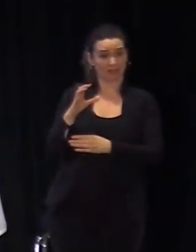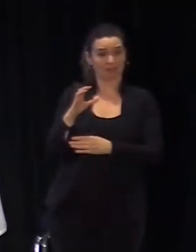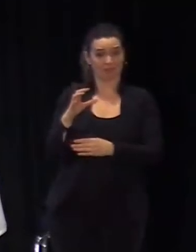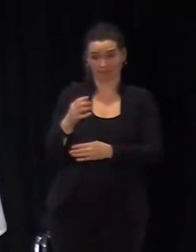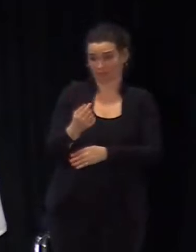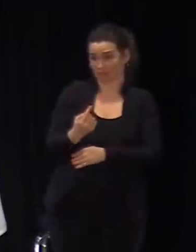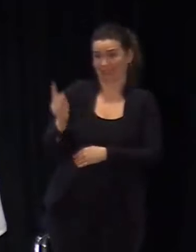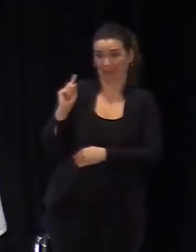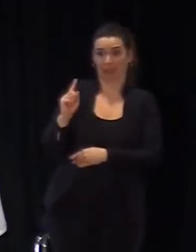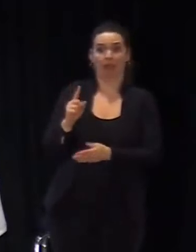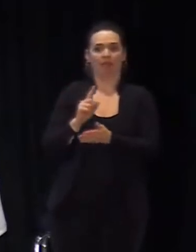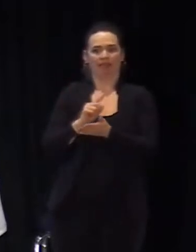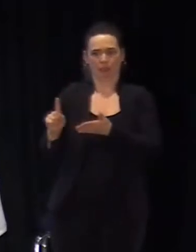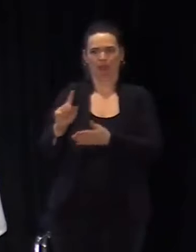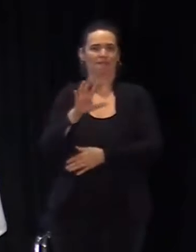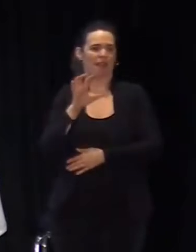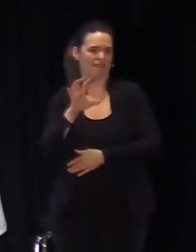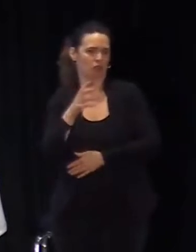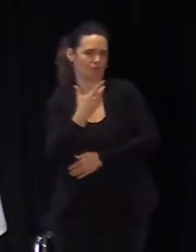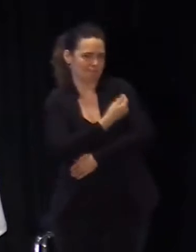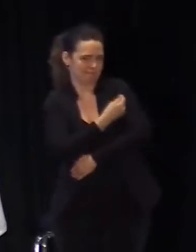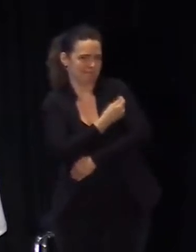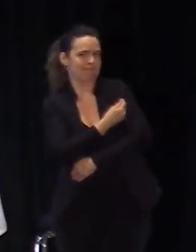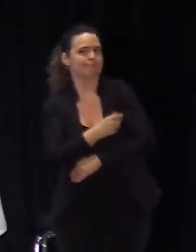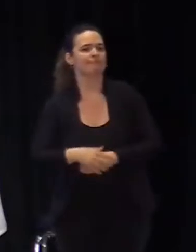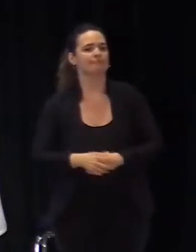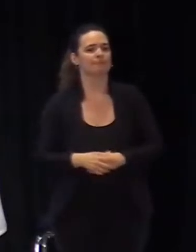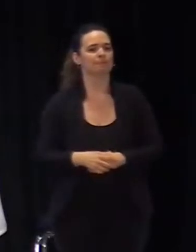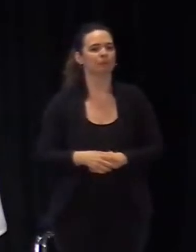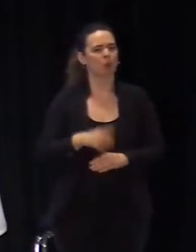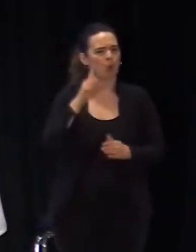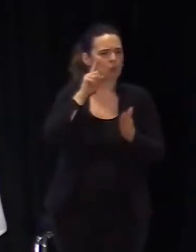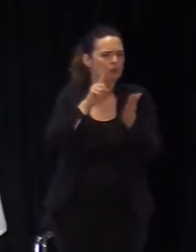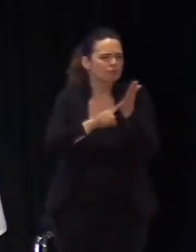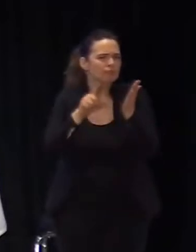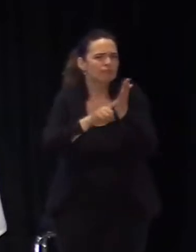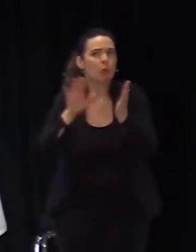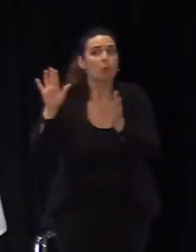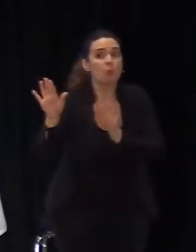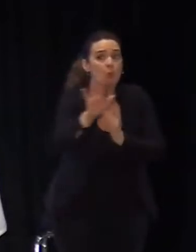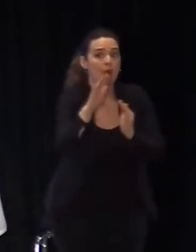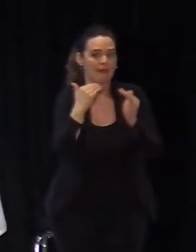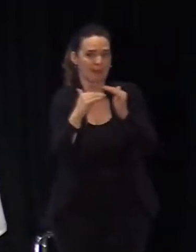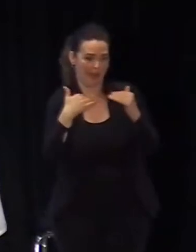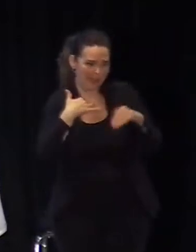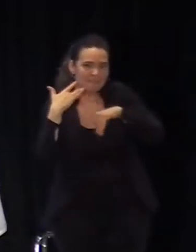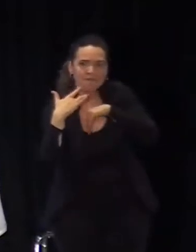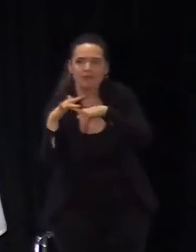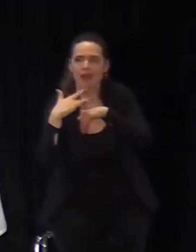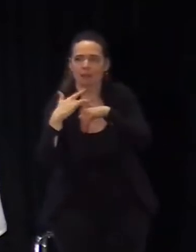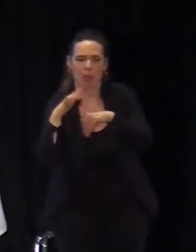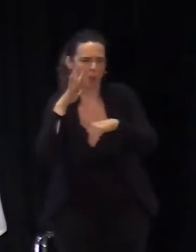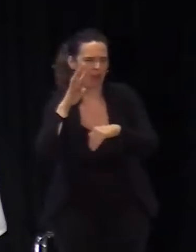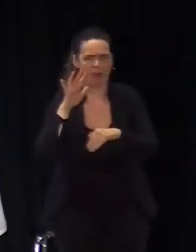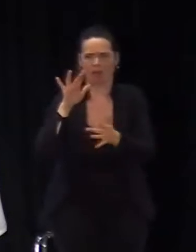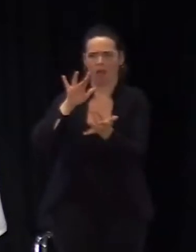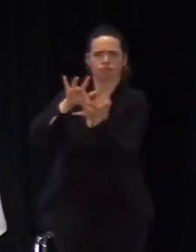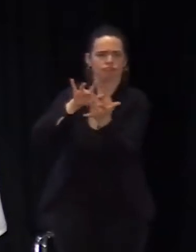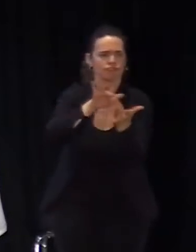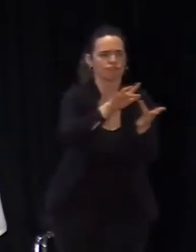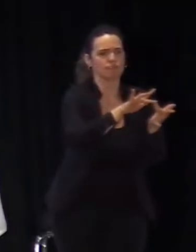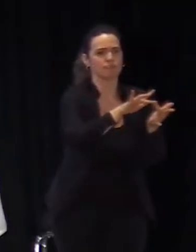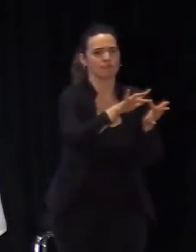to Wednesday. So if you're on list, please start checking your email. Again, our partners at Kinney's as well will pull from